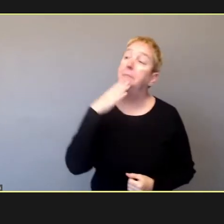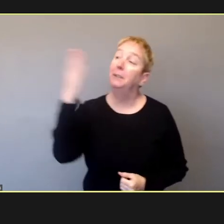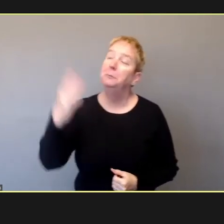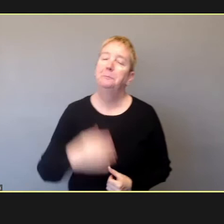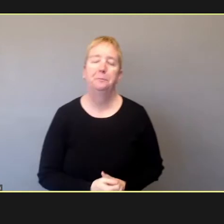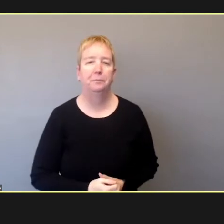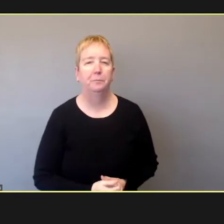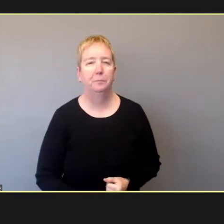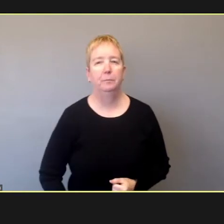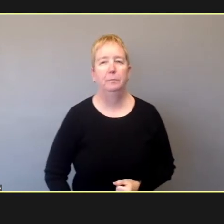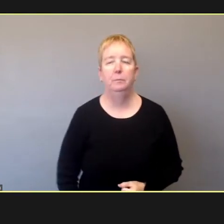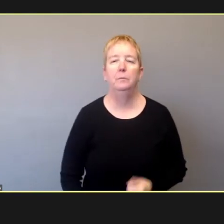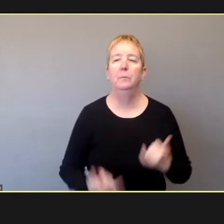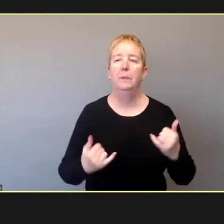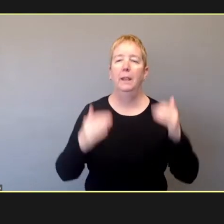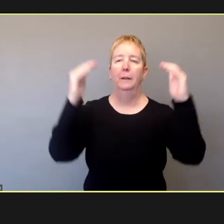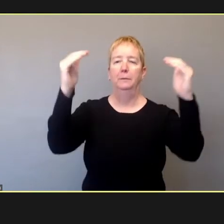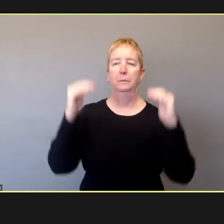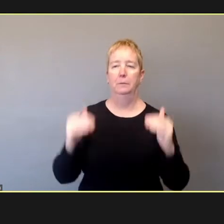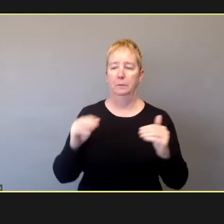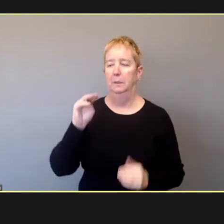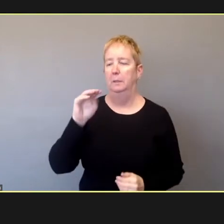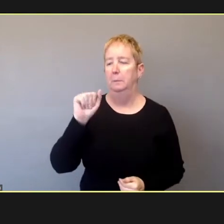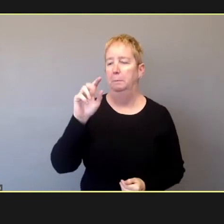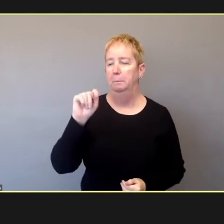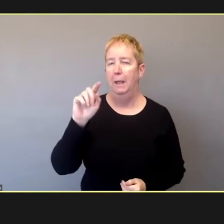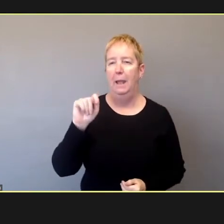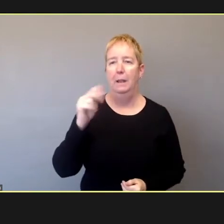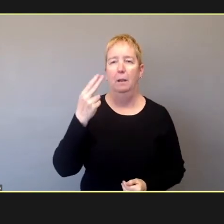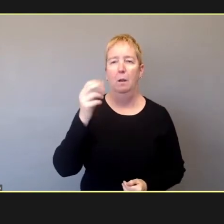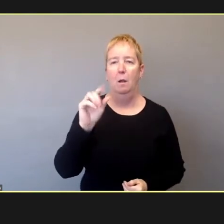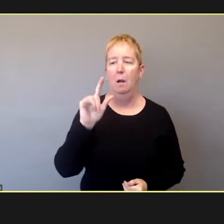Okay, next we're going to go to Matt Hollinshead.